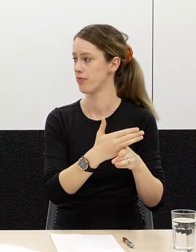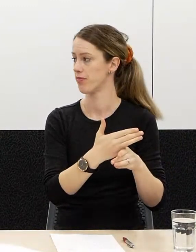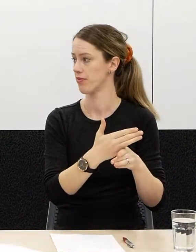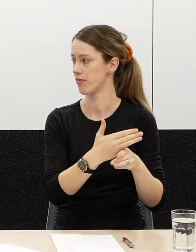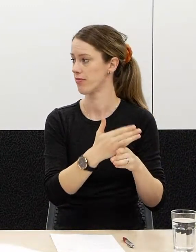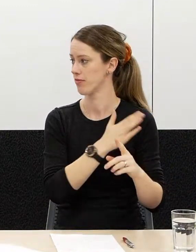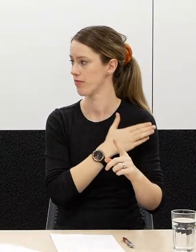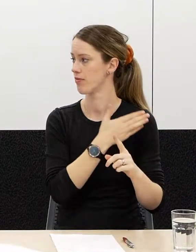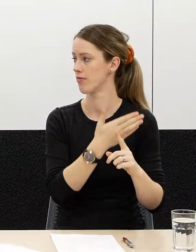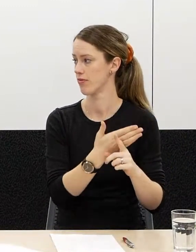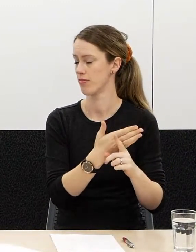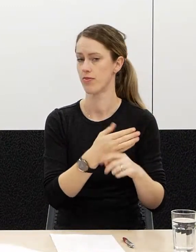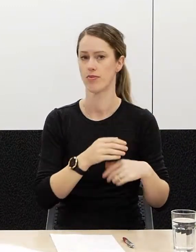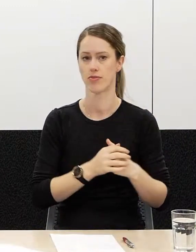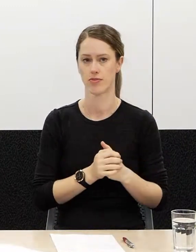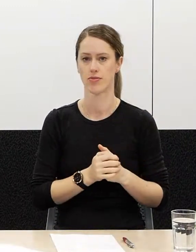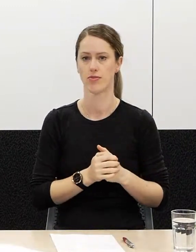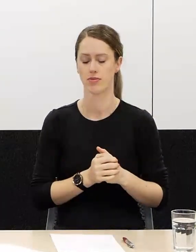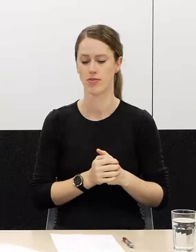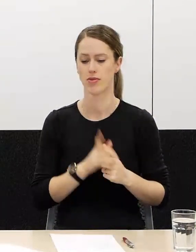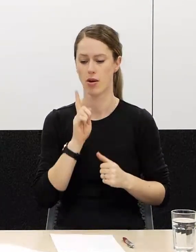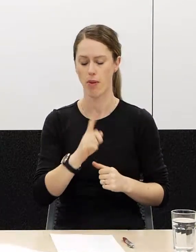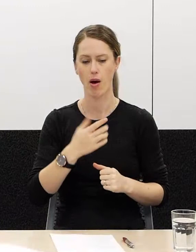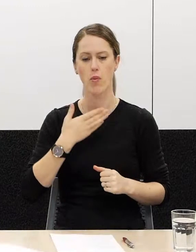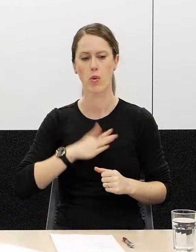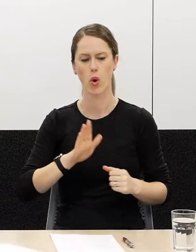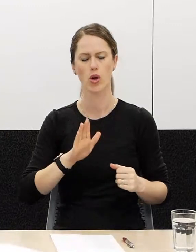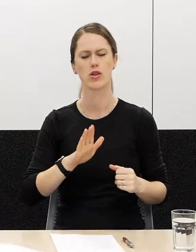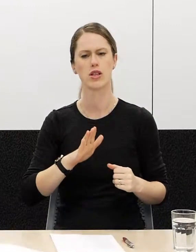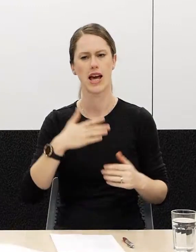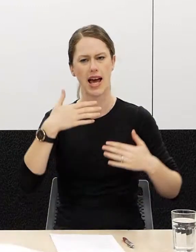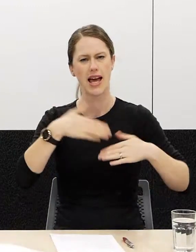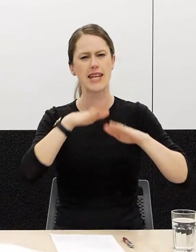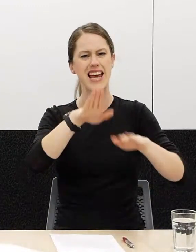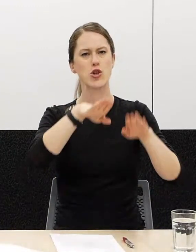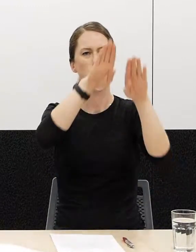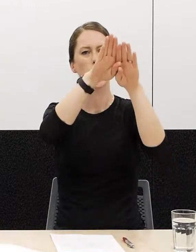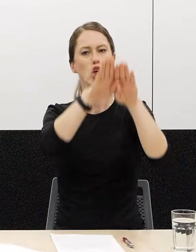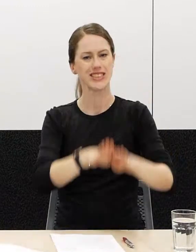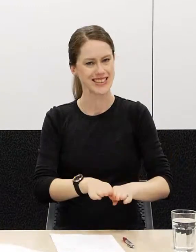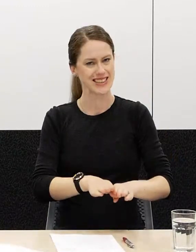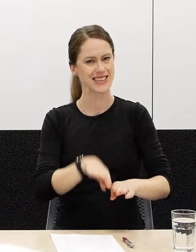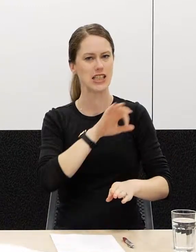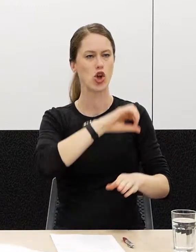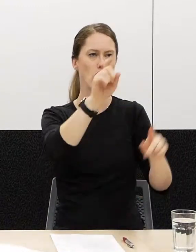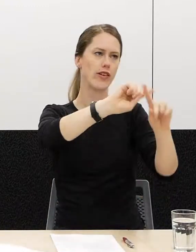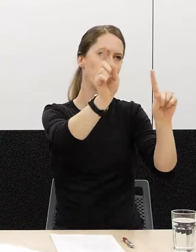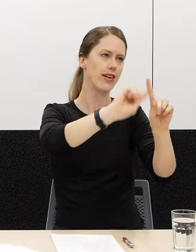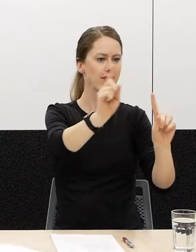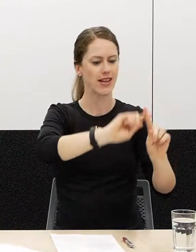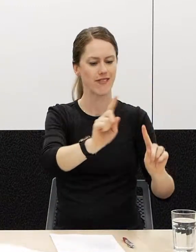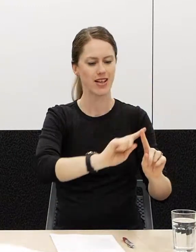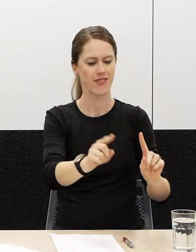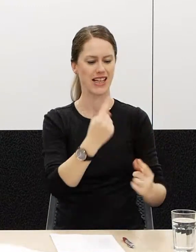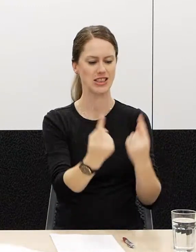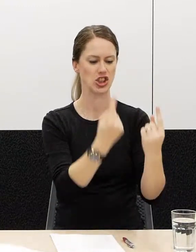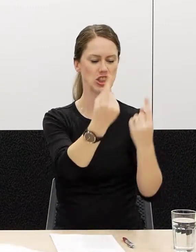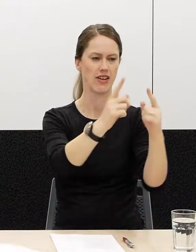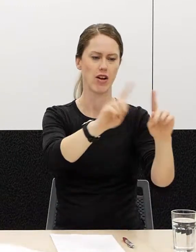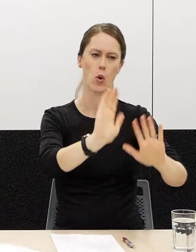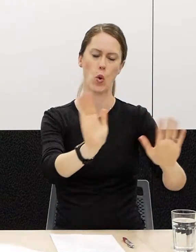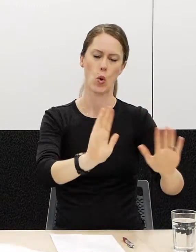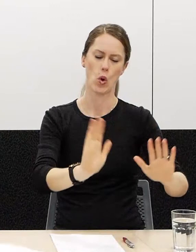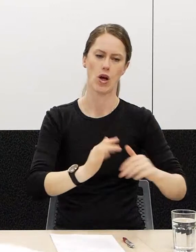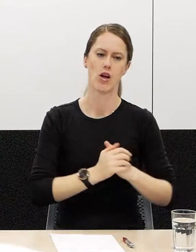so far. But what we want to do is we want to have a national consistent approach to how we drive quality improvement, how we